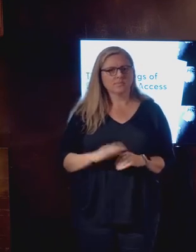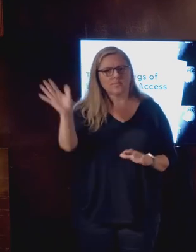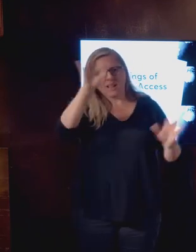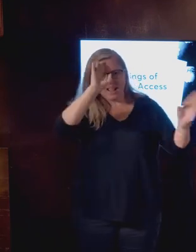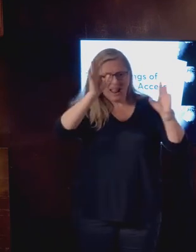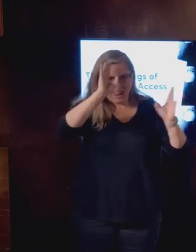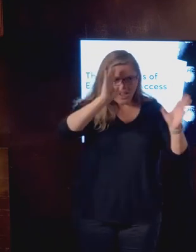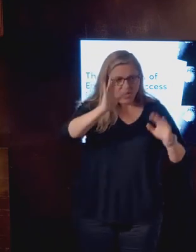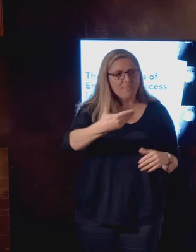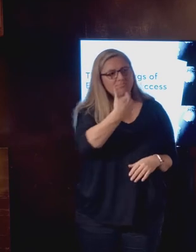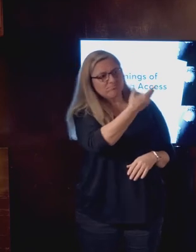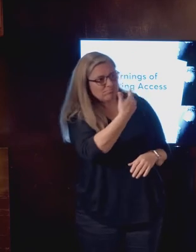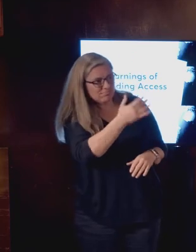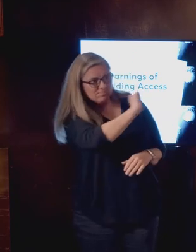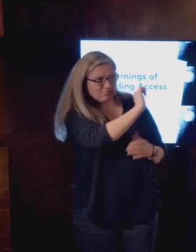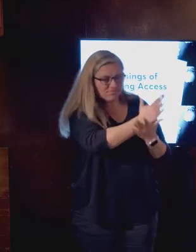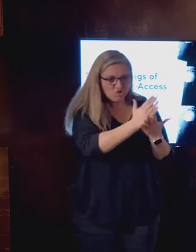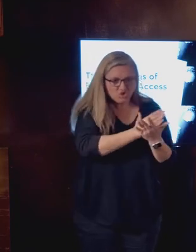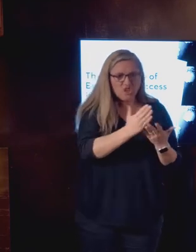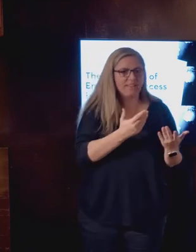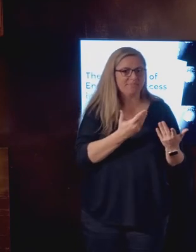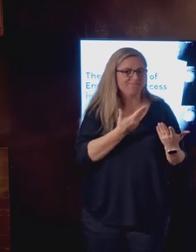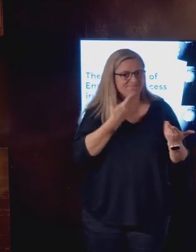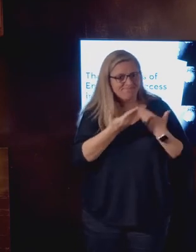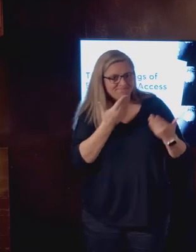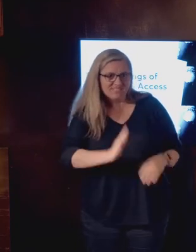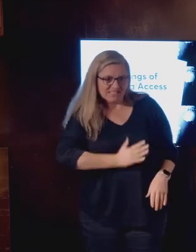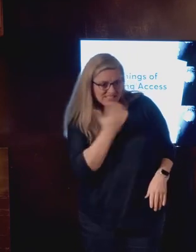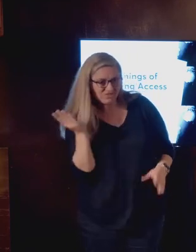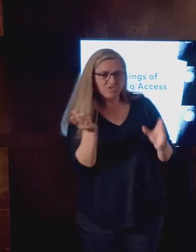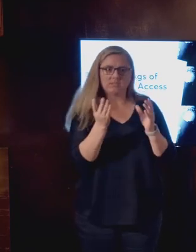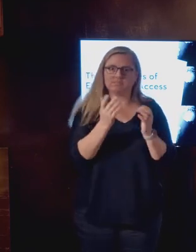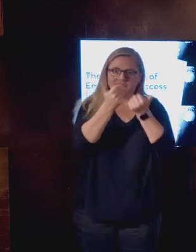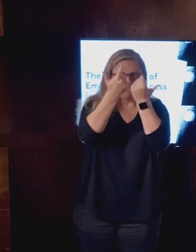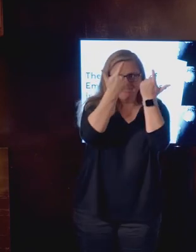Hello, thank you so much for what you shared today. I found it really, really interesting and insightful.